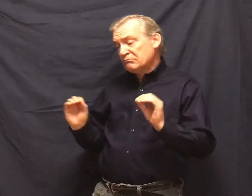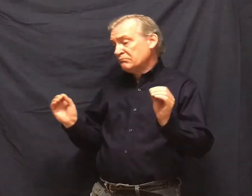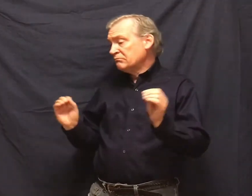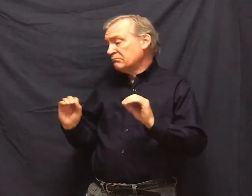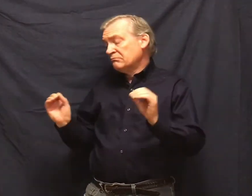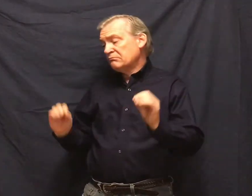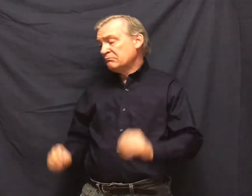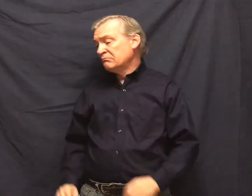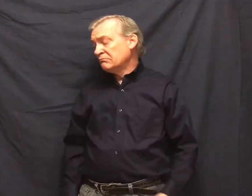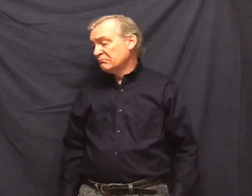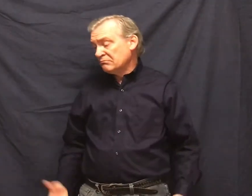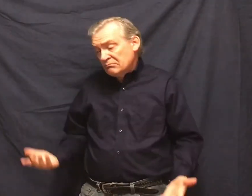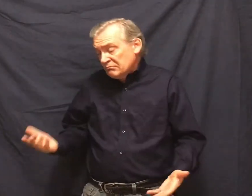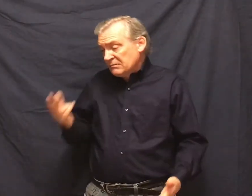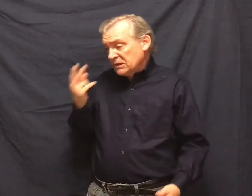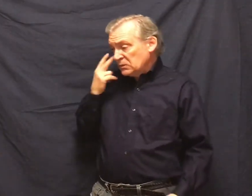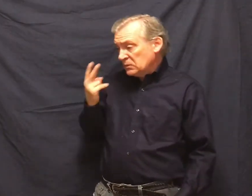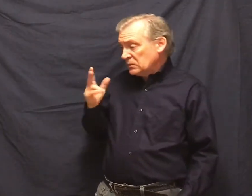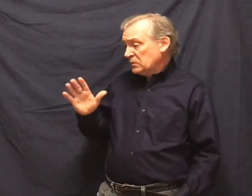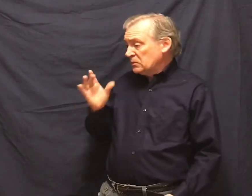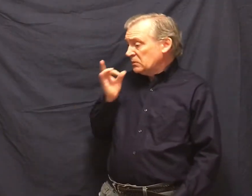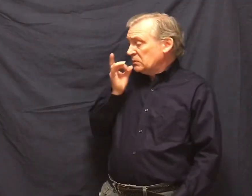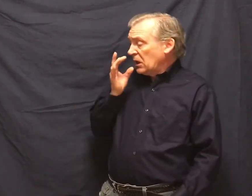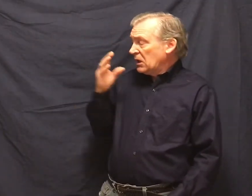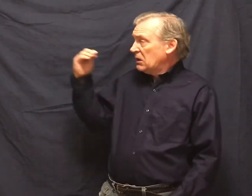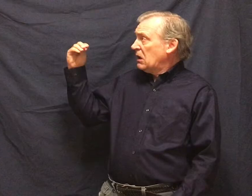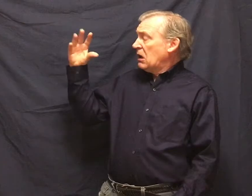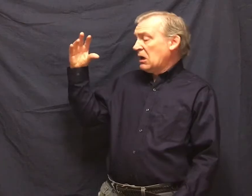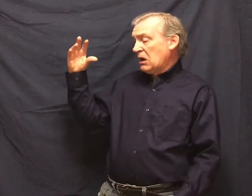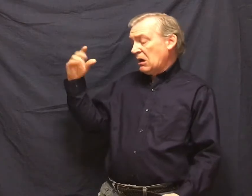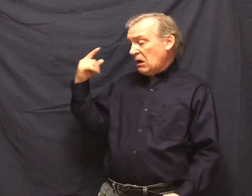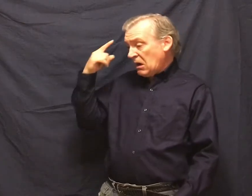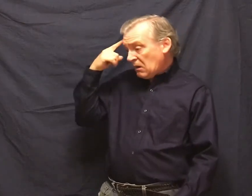I just seen your light. I just thought I could just come in and set.